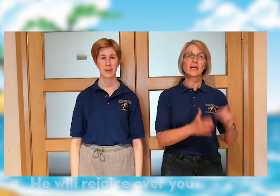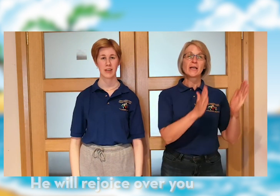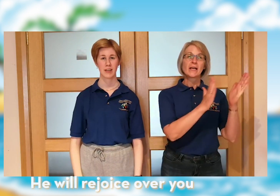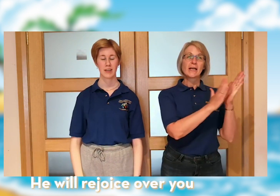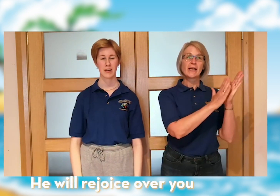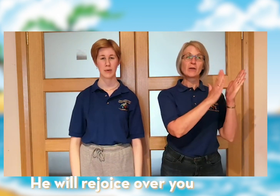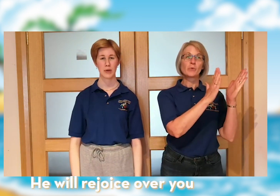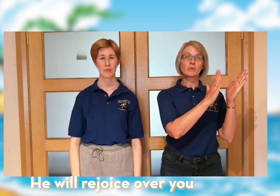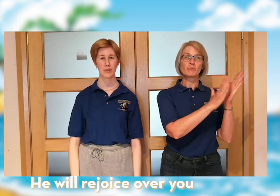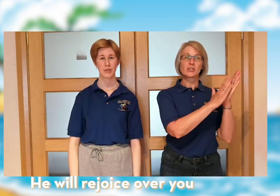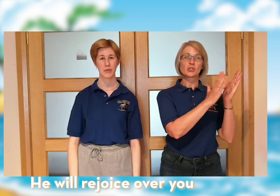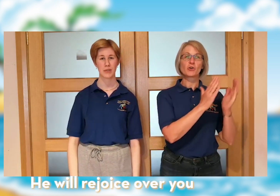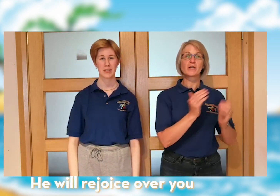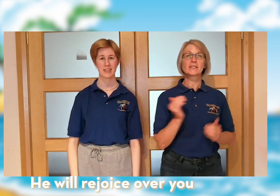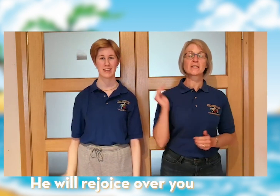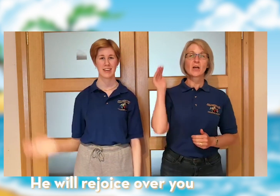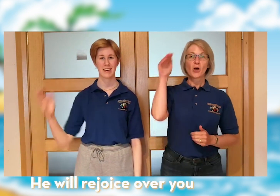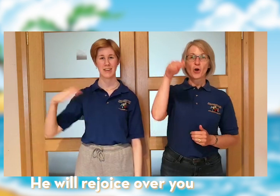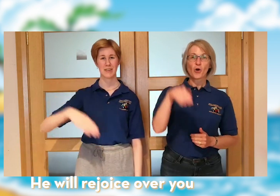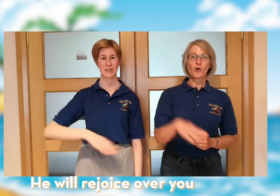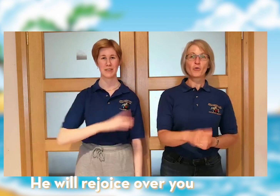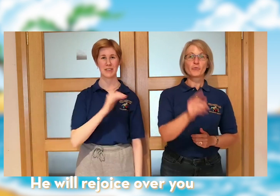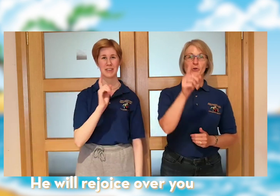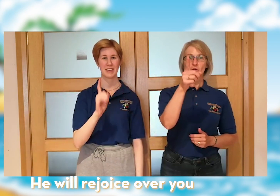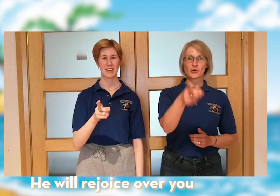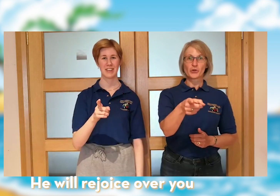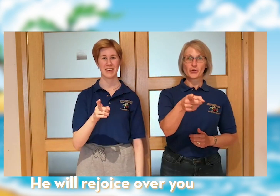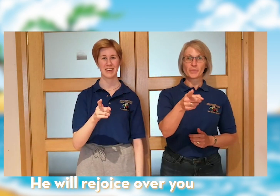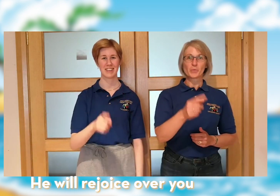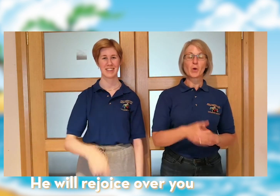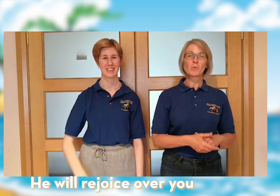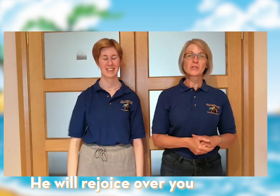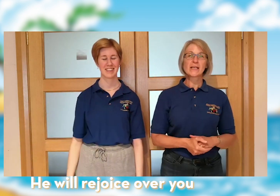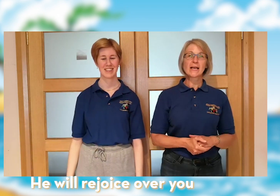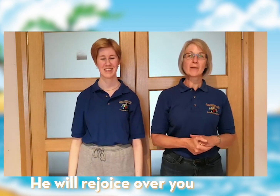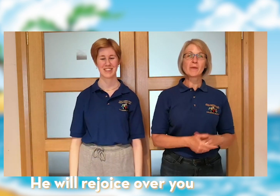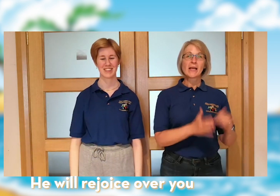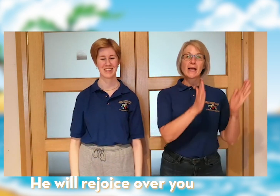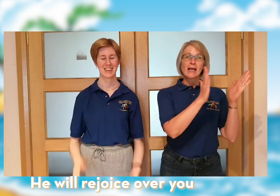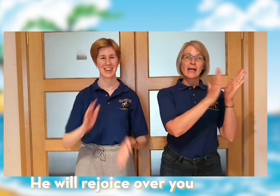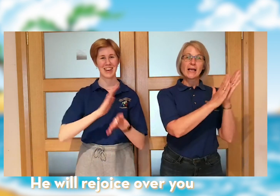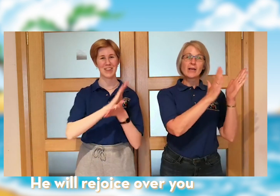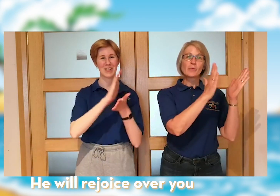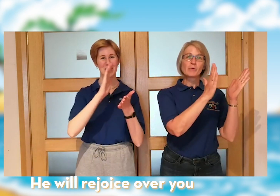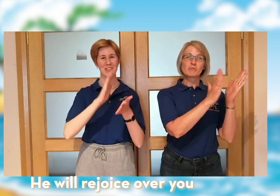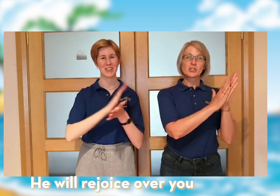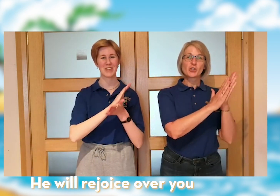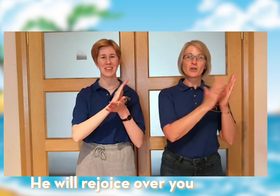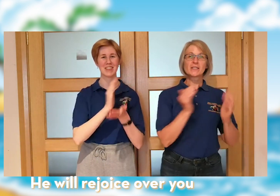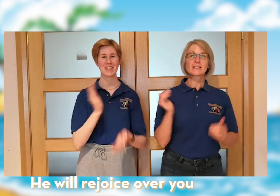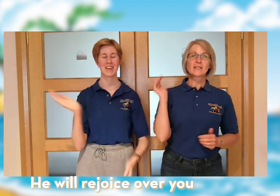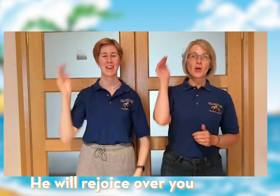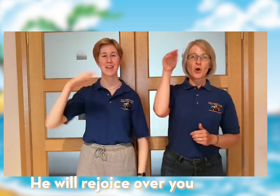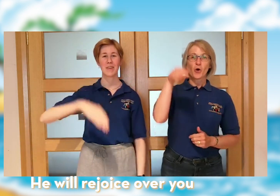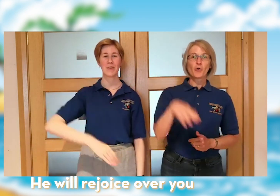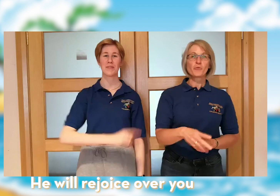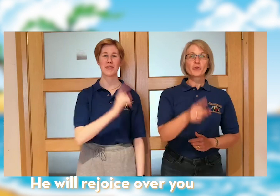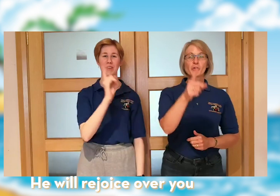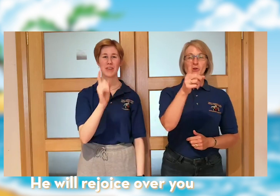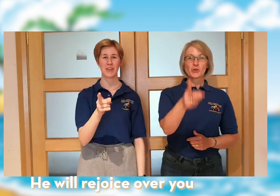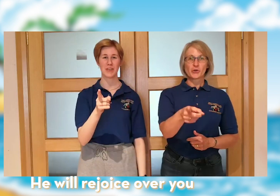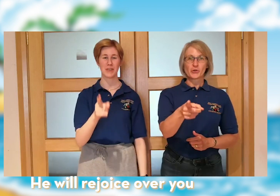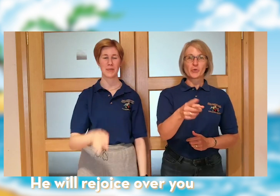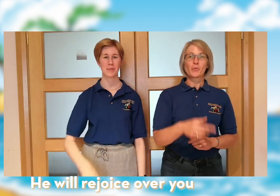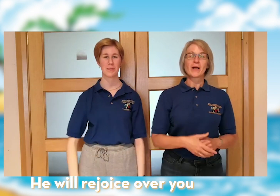two. He will rejoice over you. One more time. He will rejoice